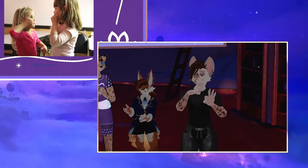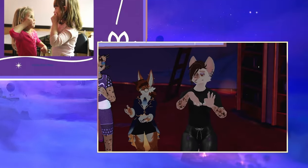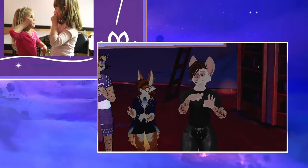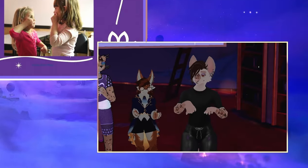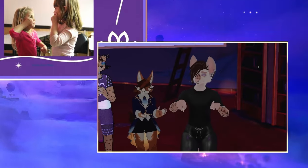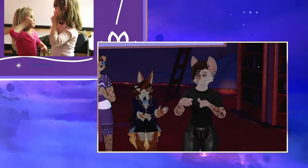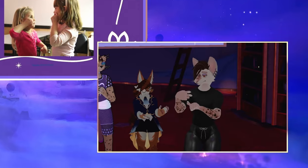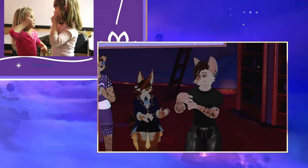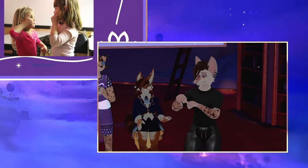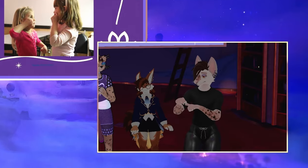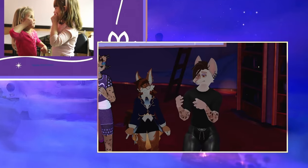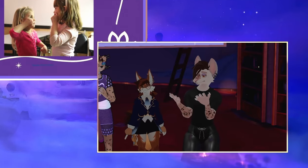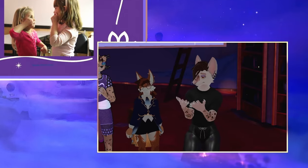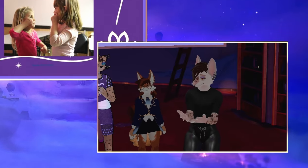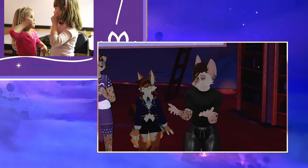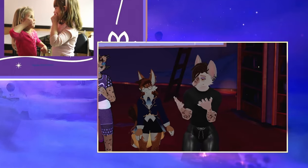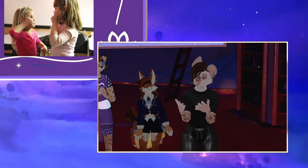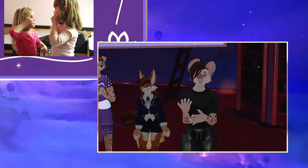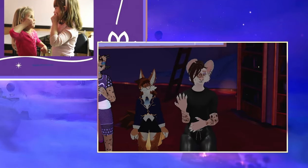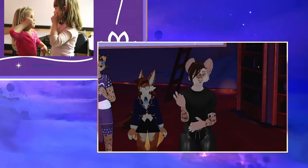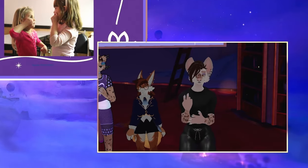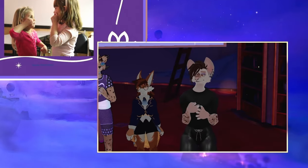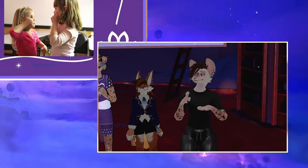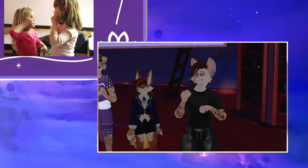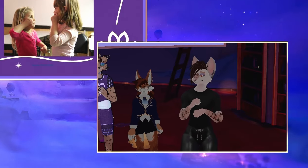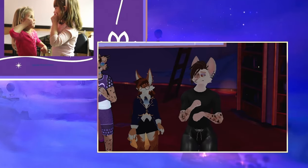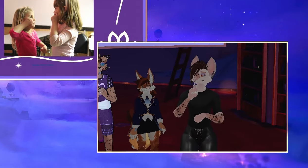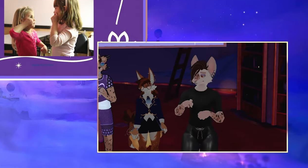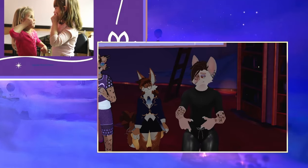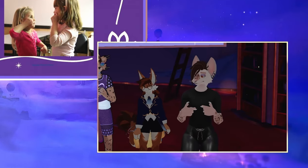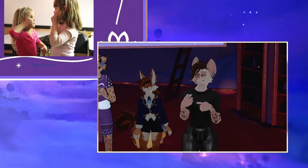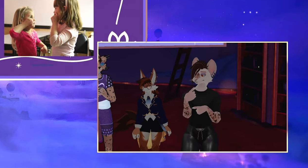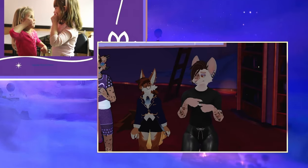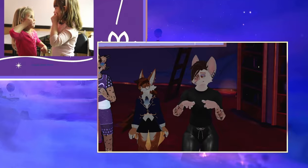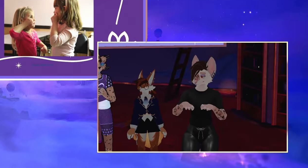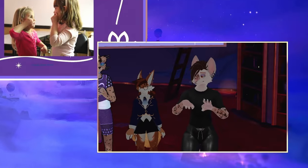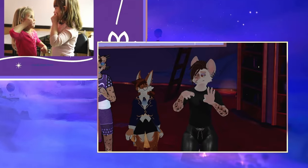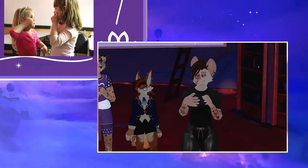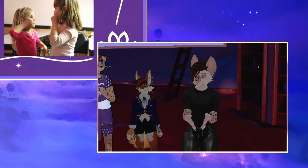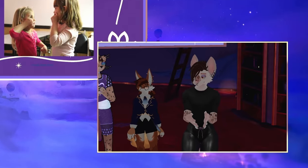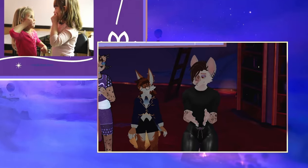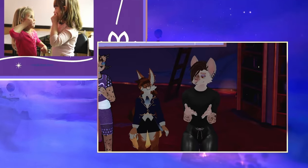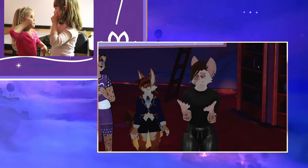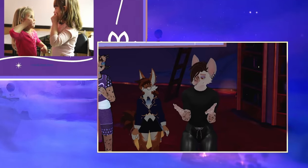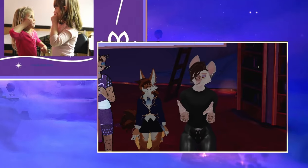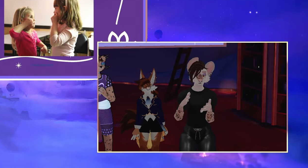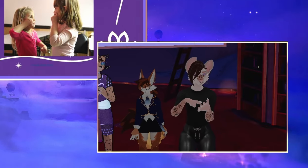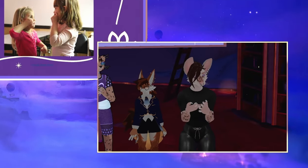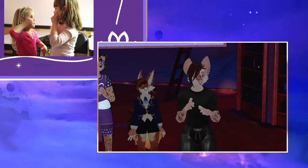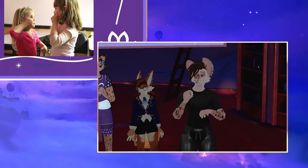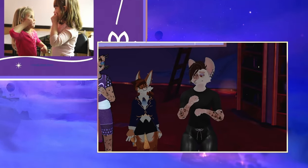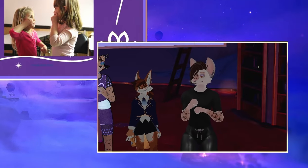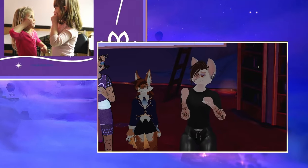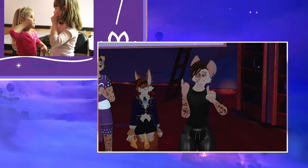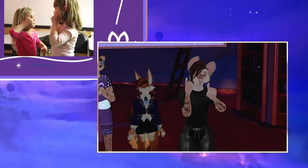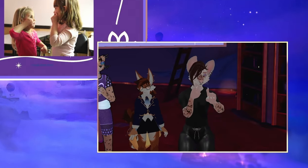here. We both work as sign language interpreters, which just means that our job is to provide a faithful rendition